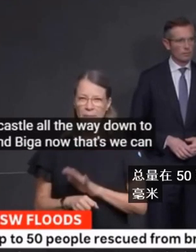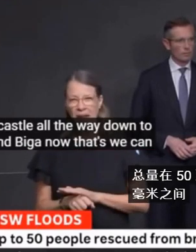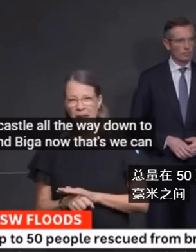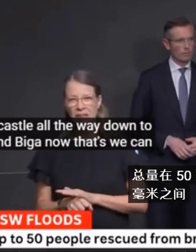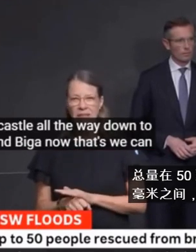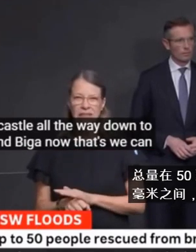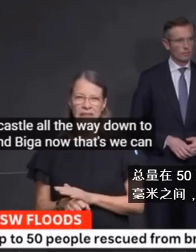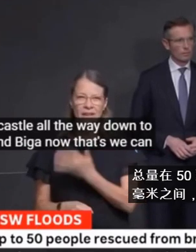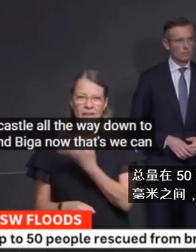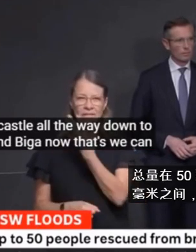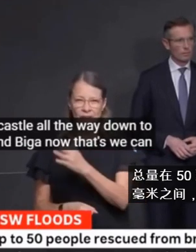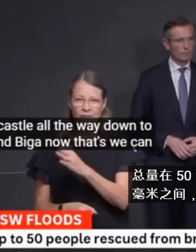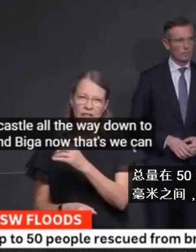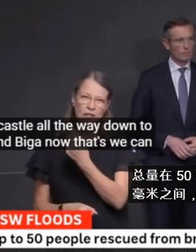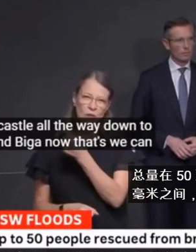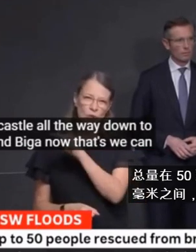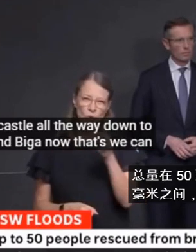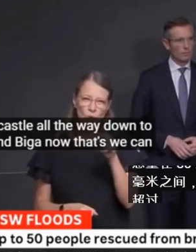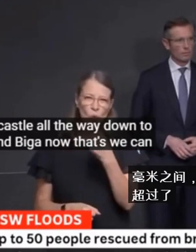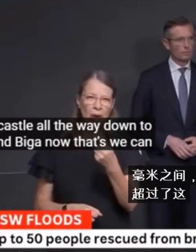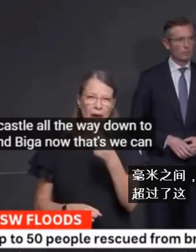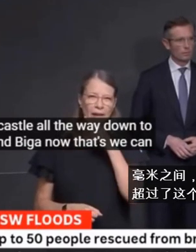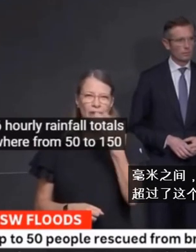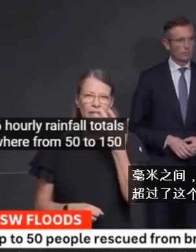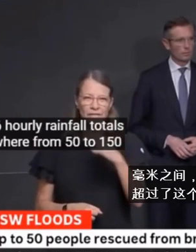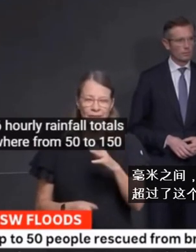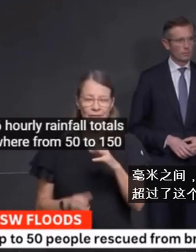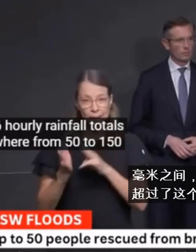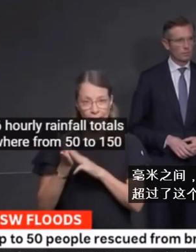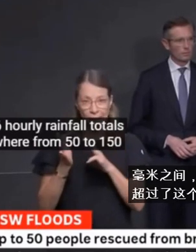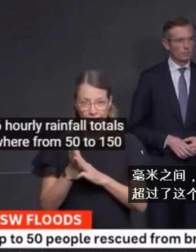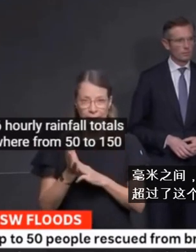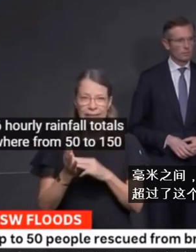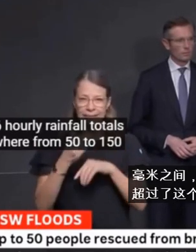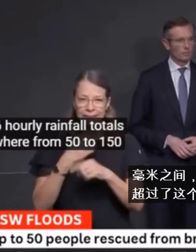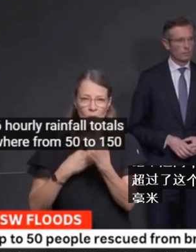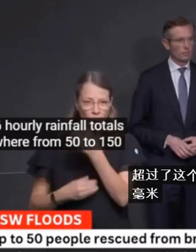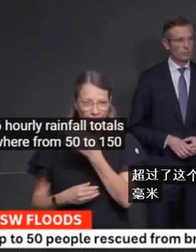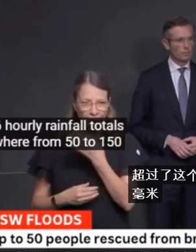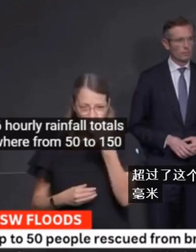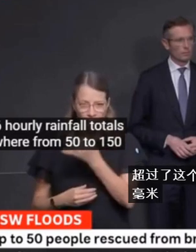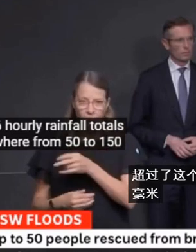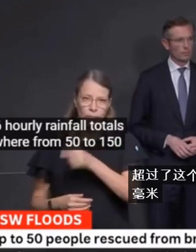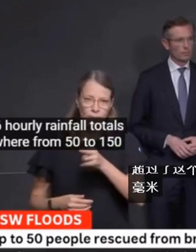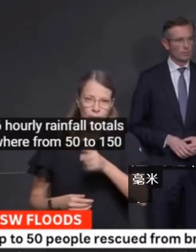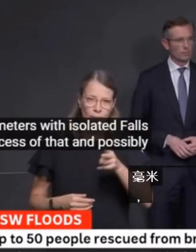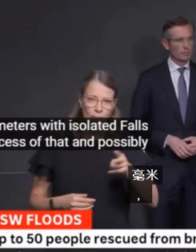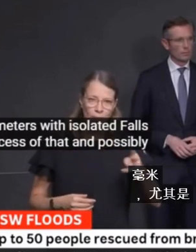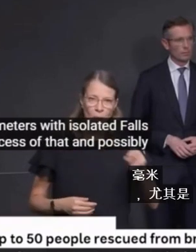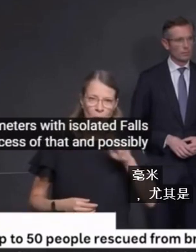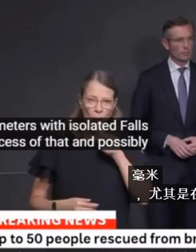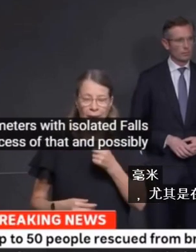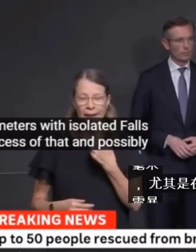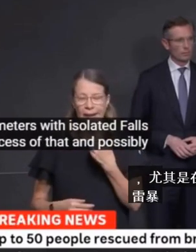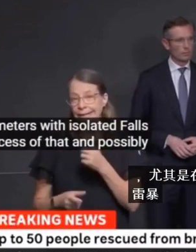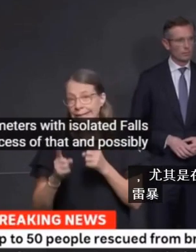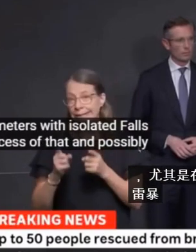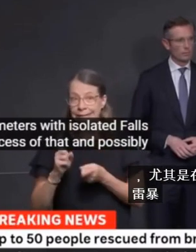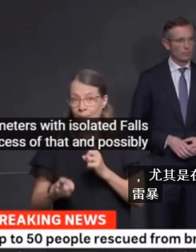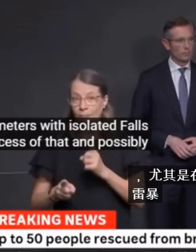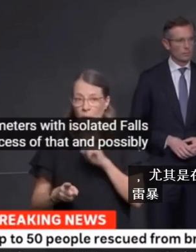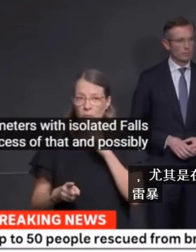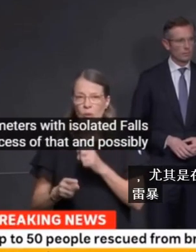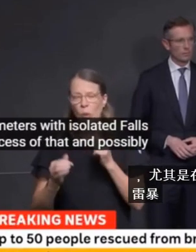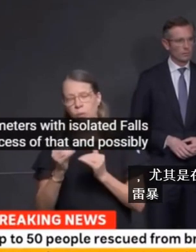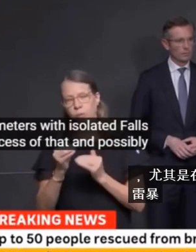150 millimetres, with isolated falls in excess of that and possibly up to 200 millimetres. And that'll be particularly with